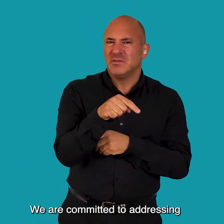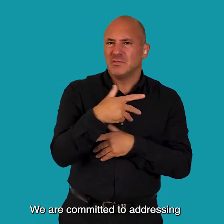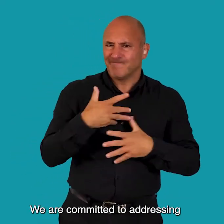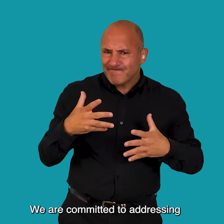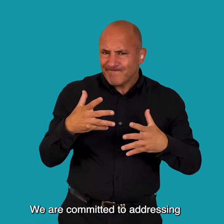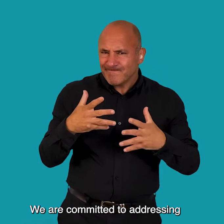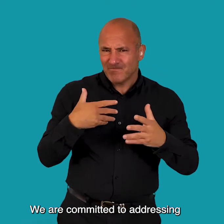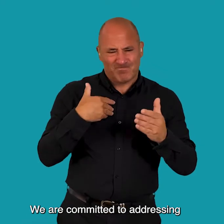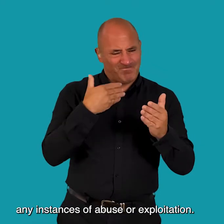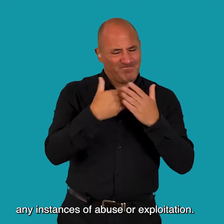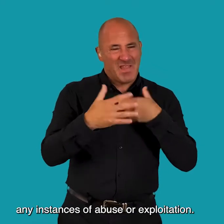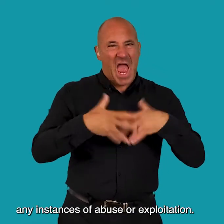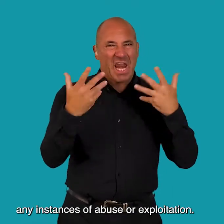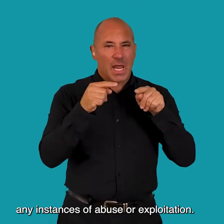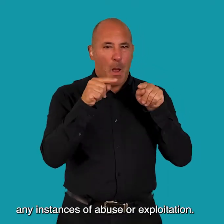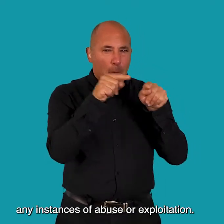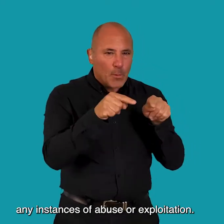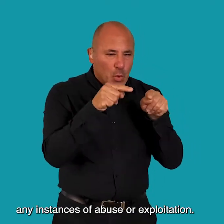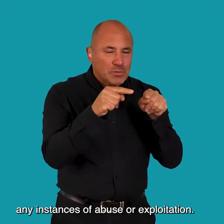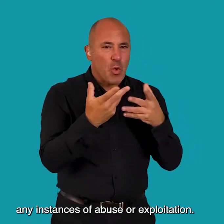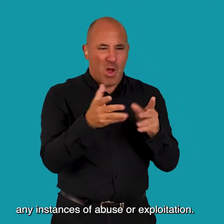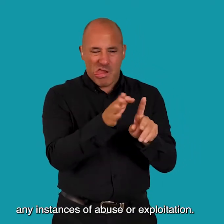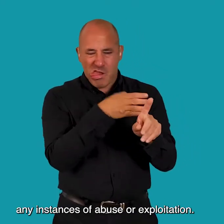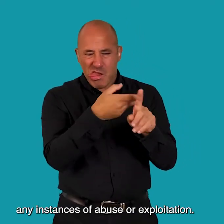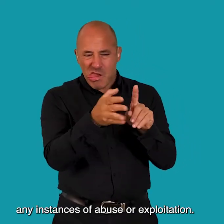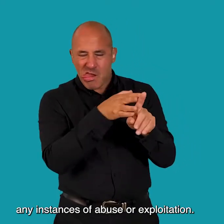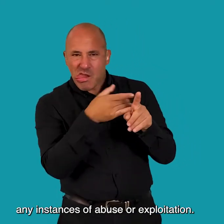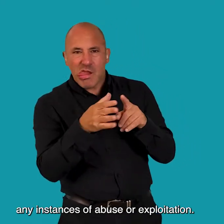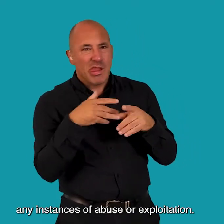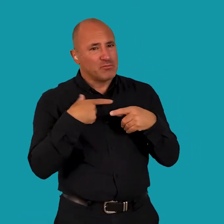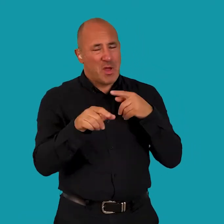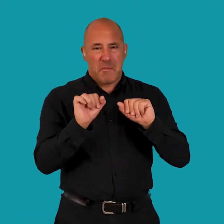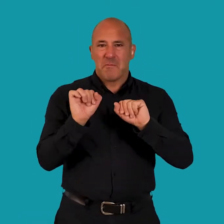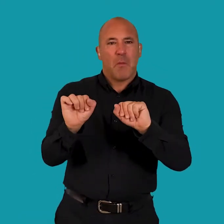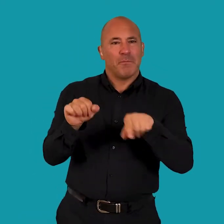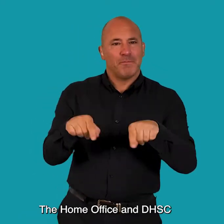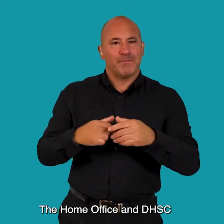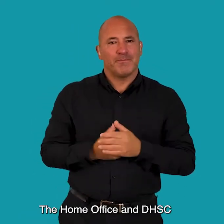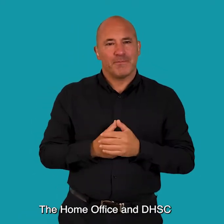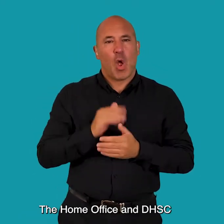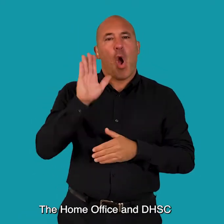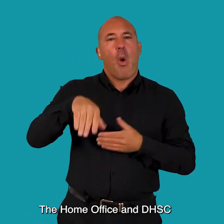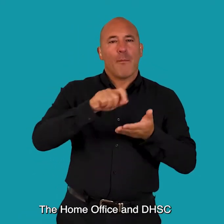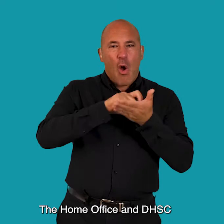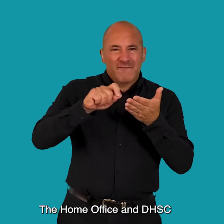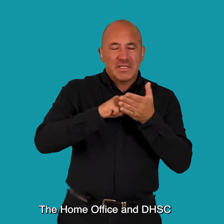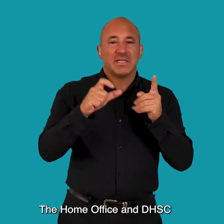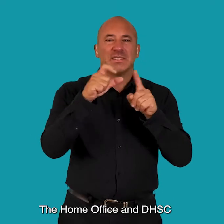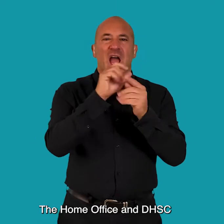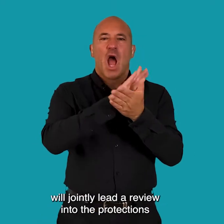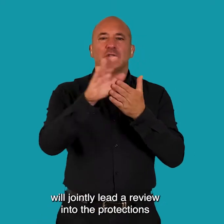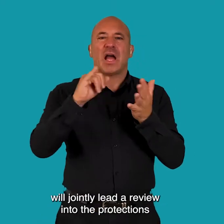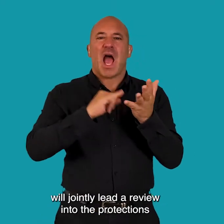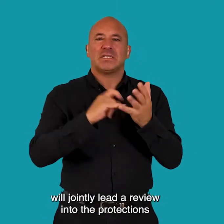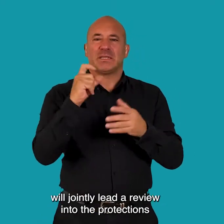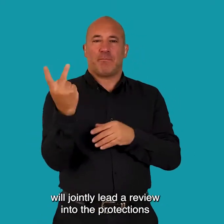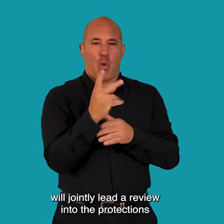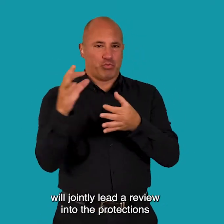committed to addressing any instances of abuse or exploitation. The Home Office and DHSC will jointly lead a